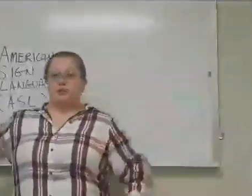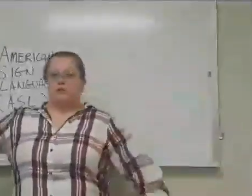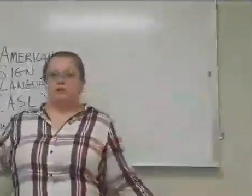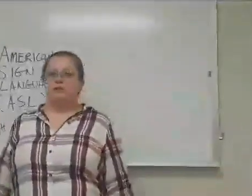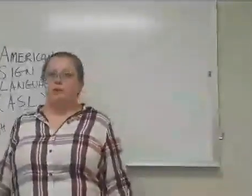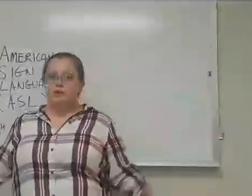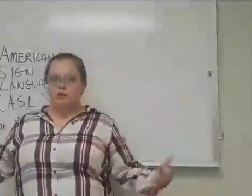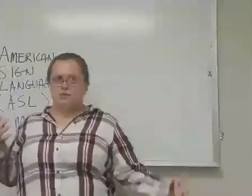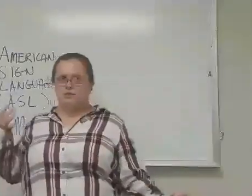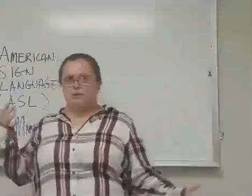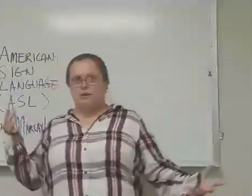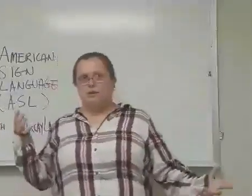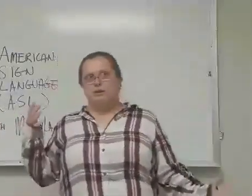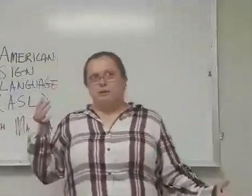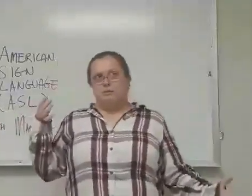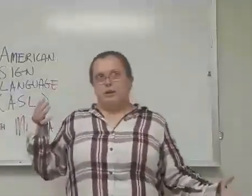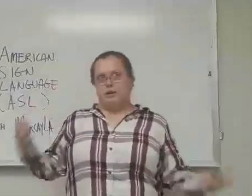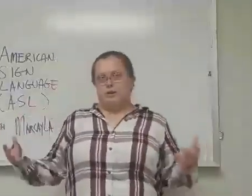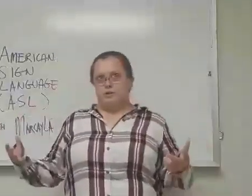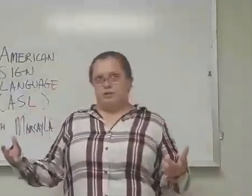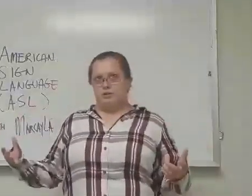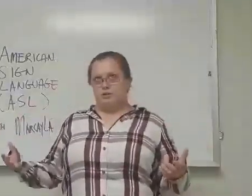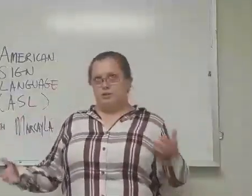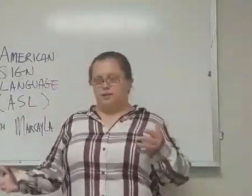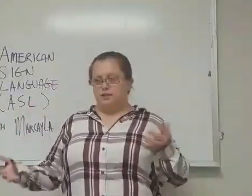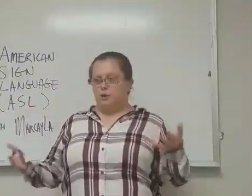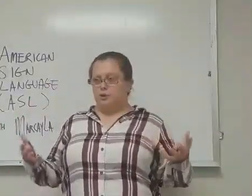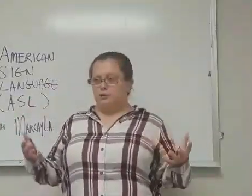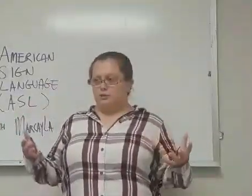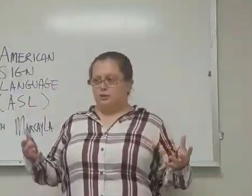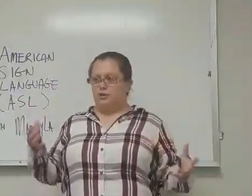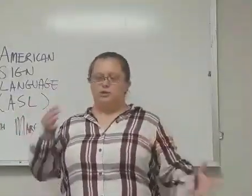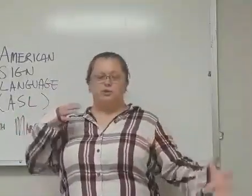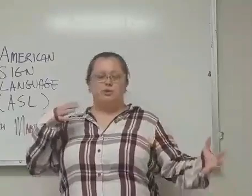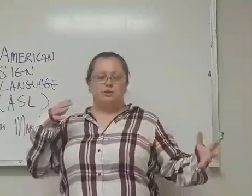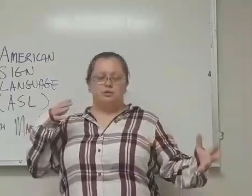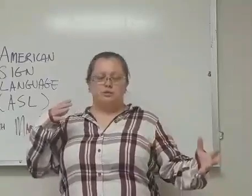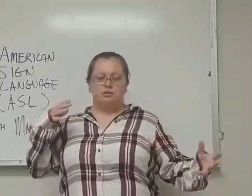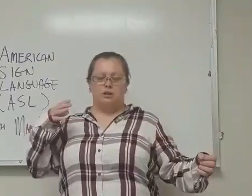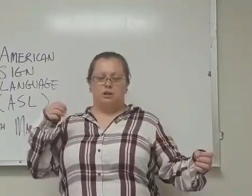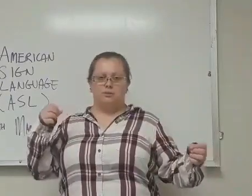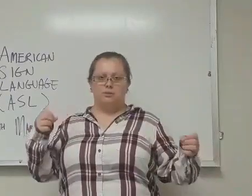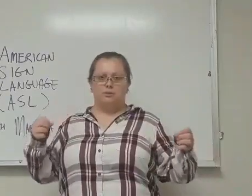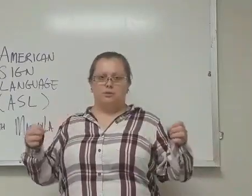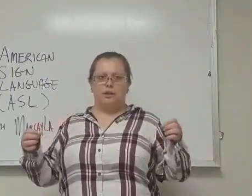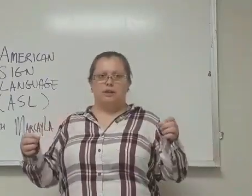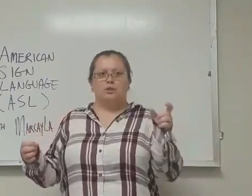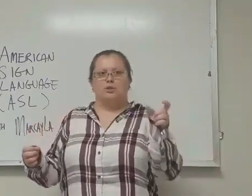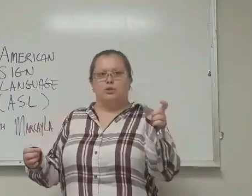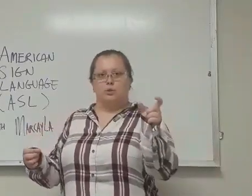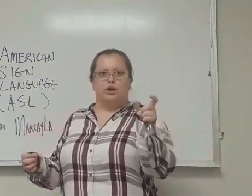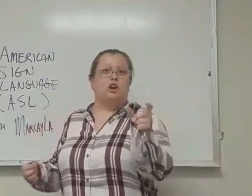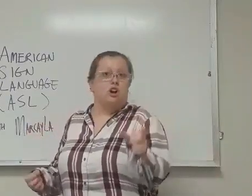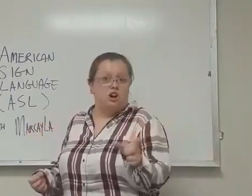because especially when it comes to, since they don't use like the word